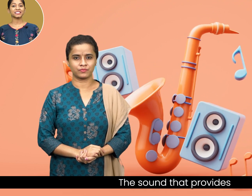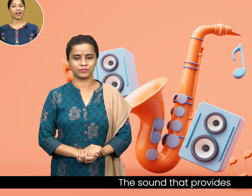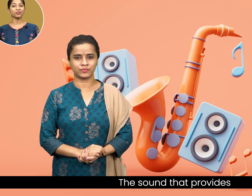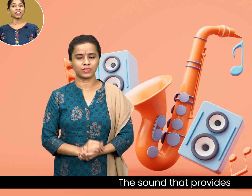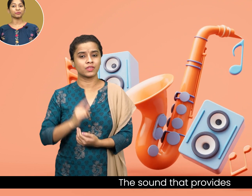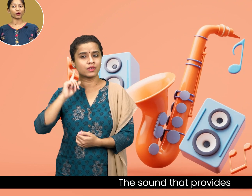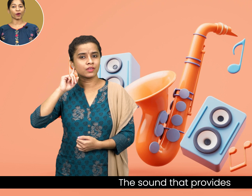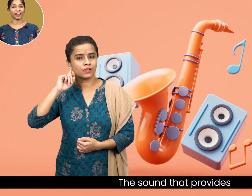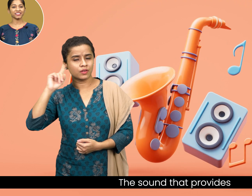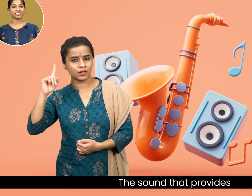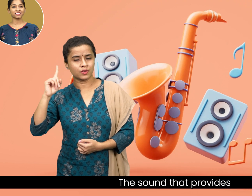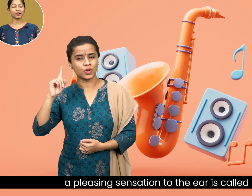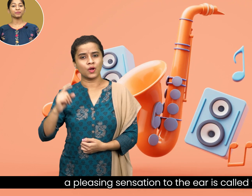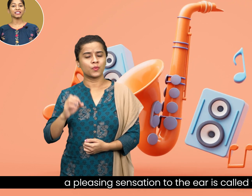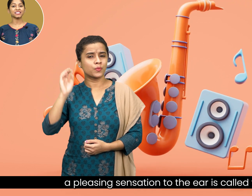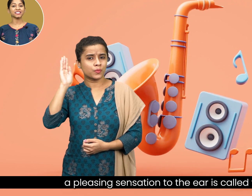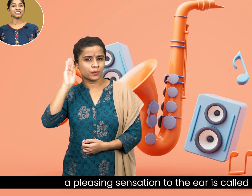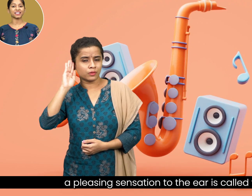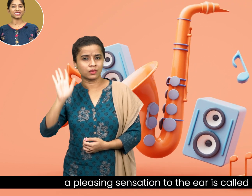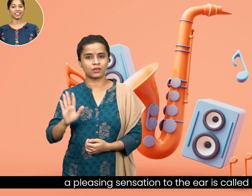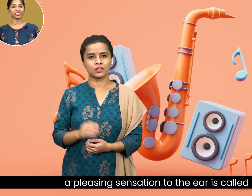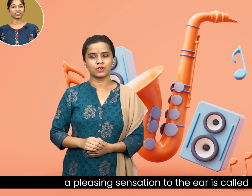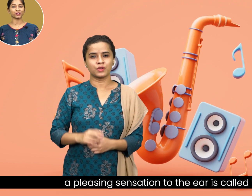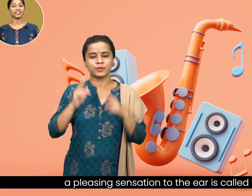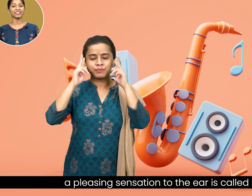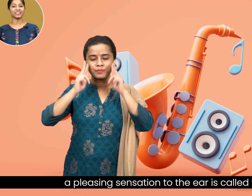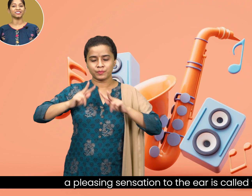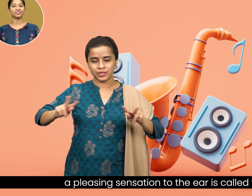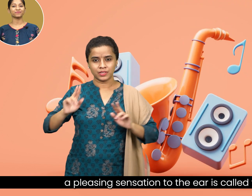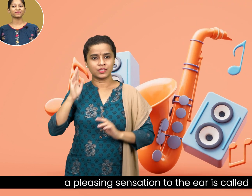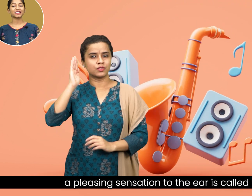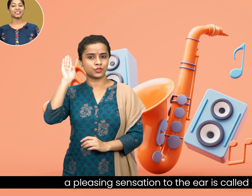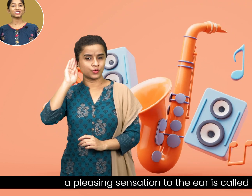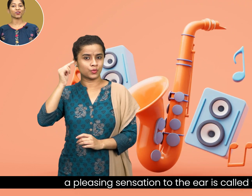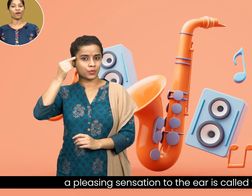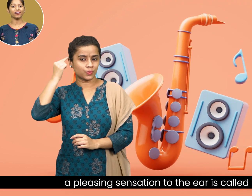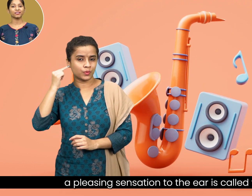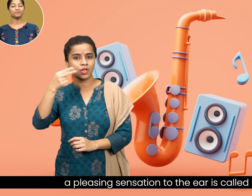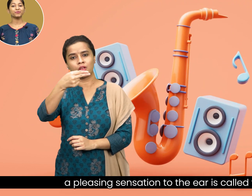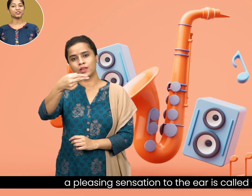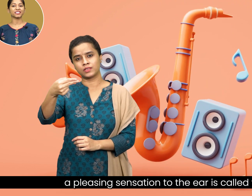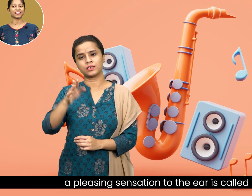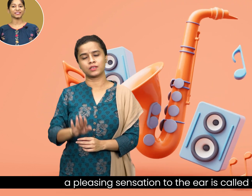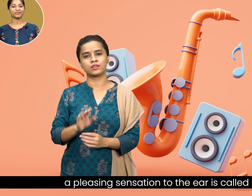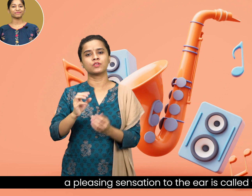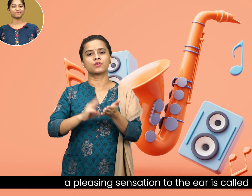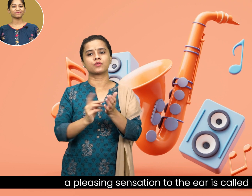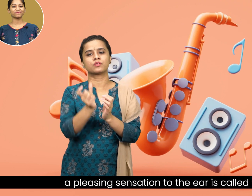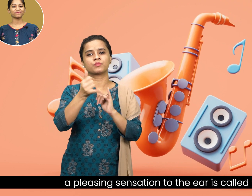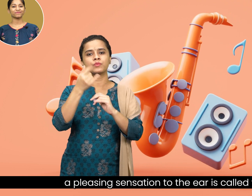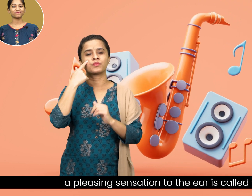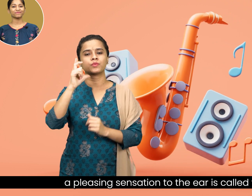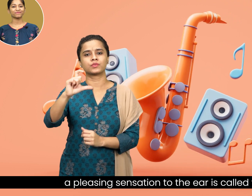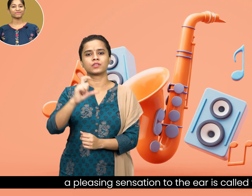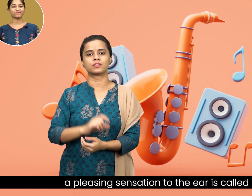The sound that provides a pleasing sensation to the ear is called music.